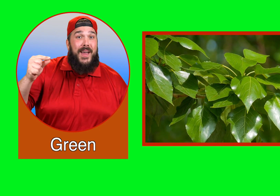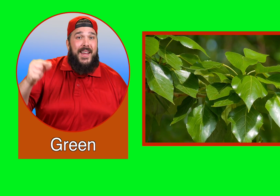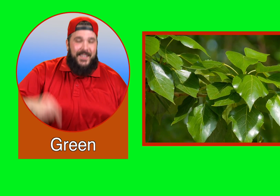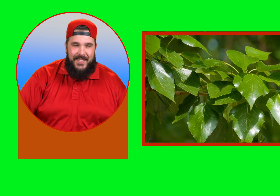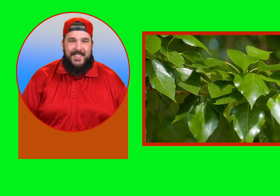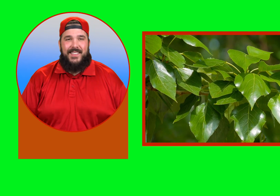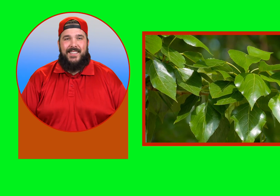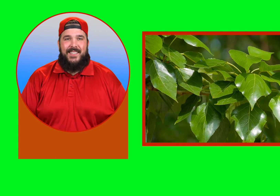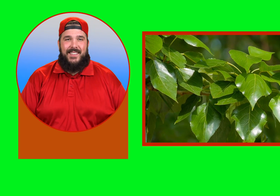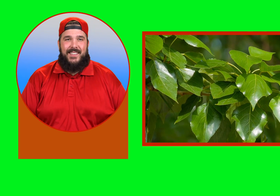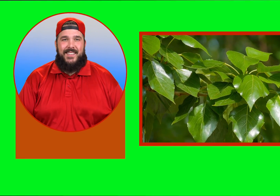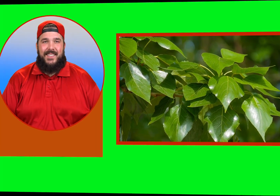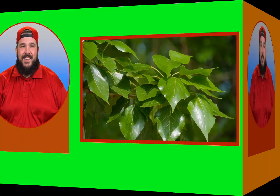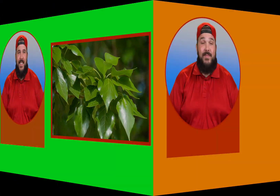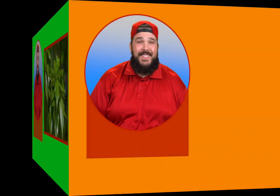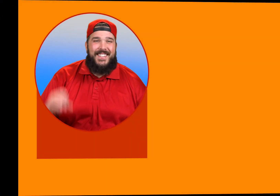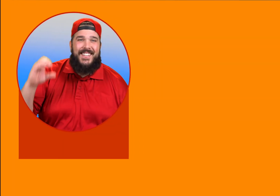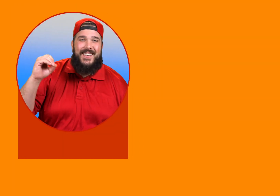Green.